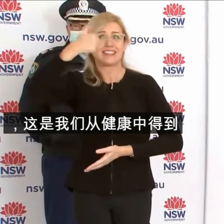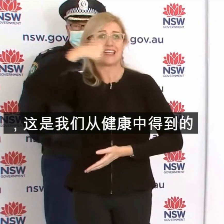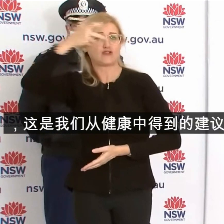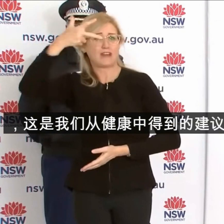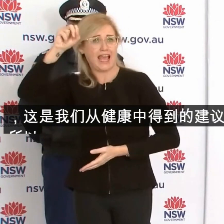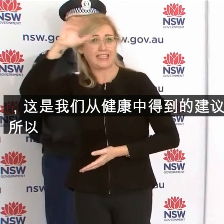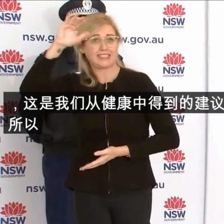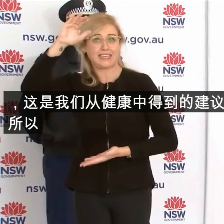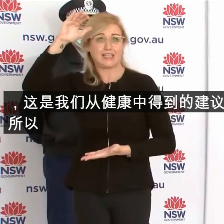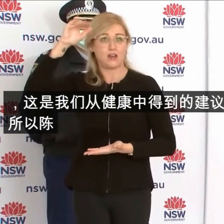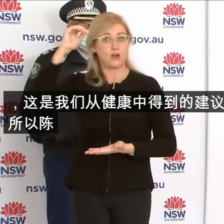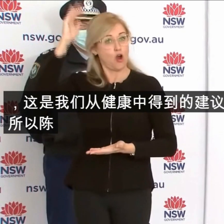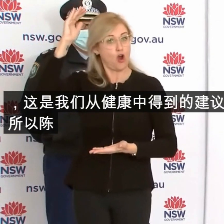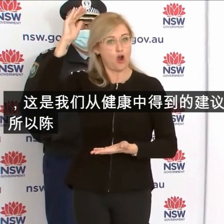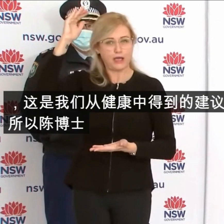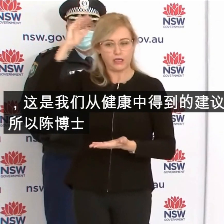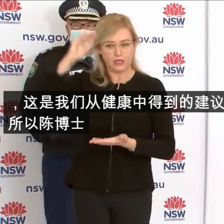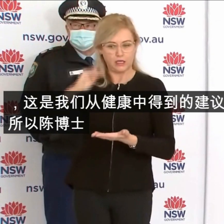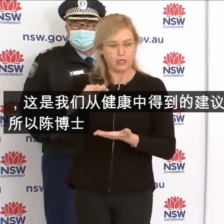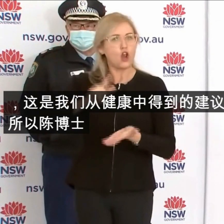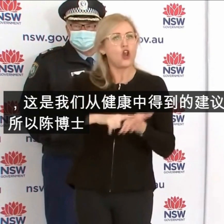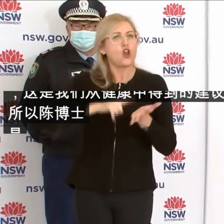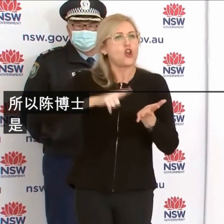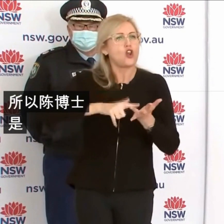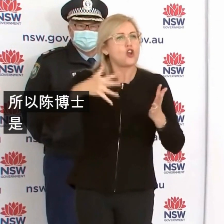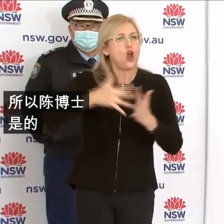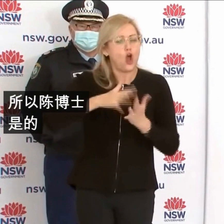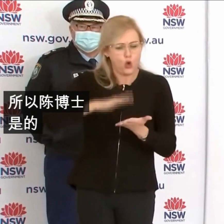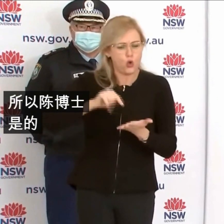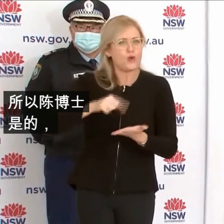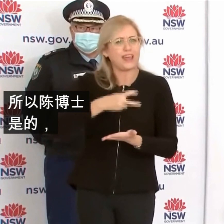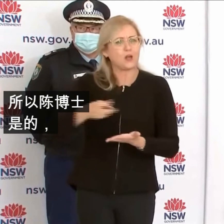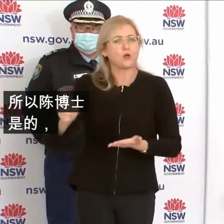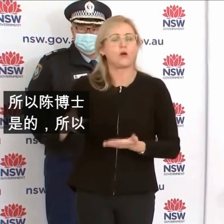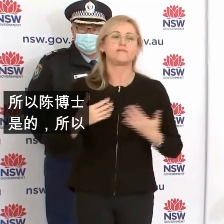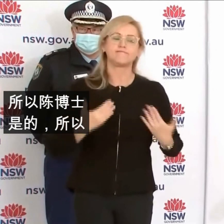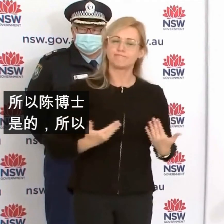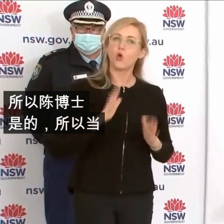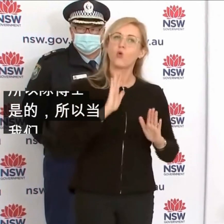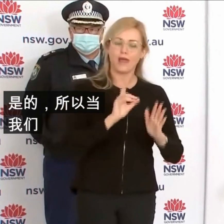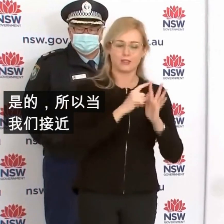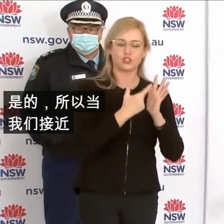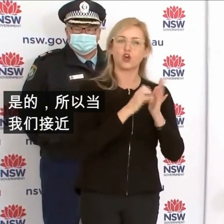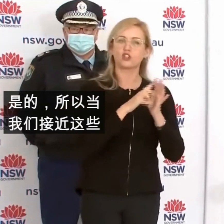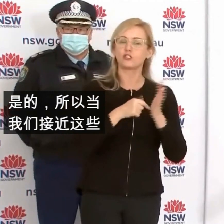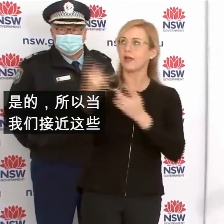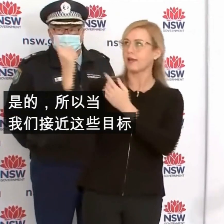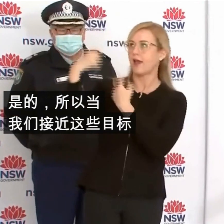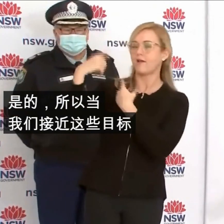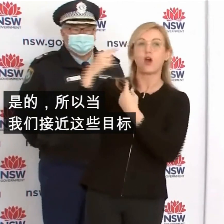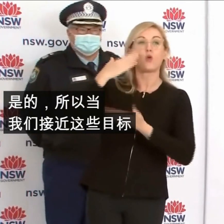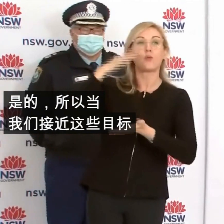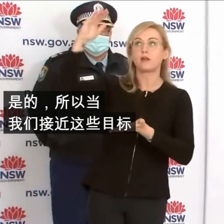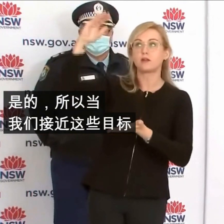is advice that we take from health. So Dr. Chant, So Dr. Chant will give us advice as we move closer to